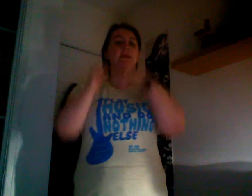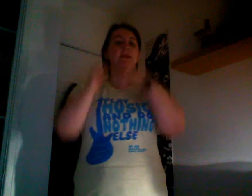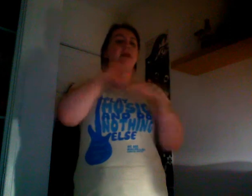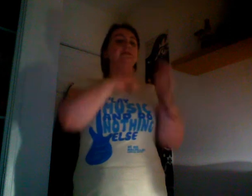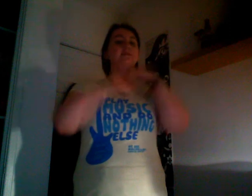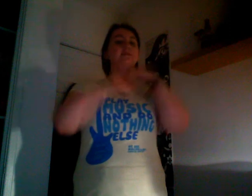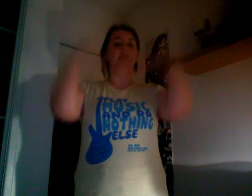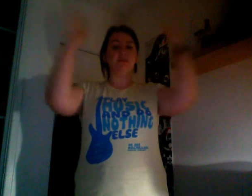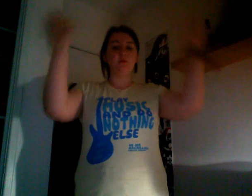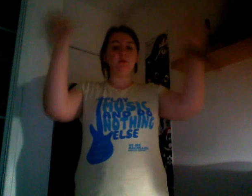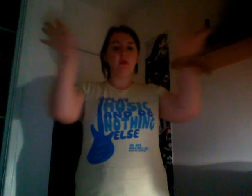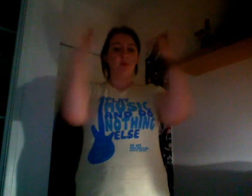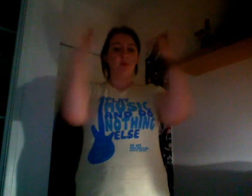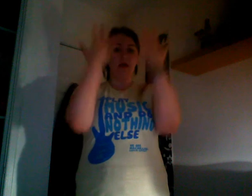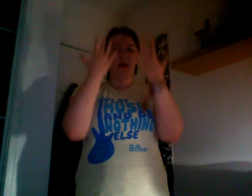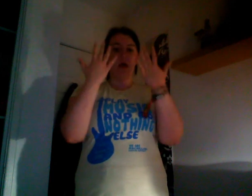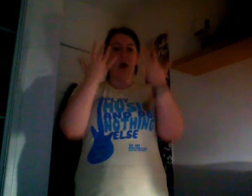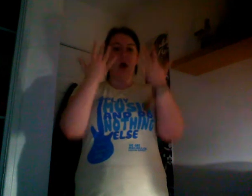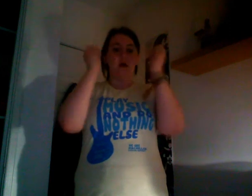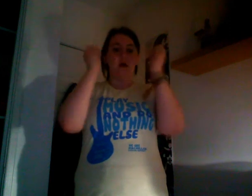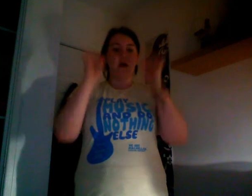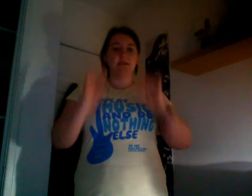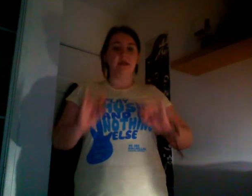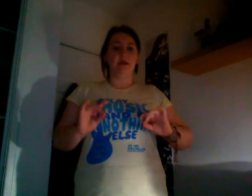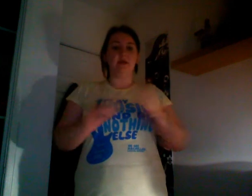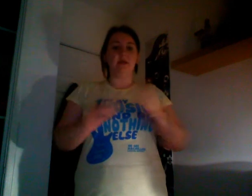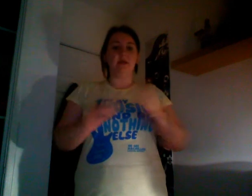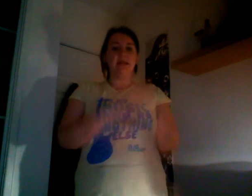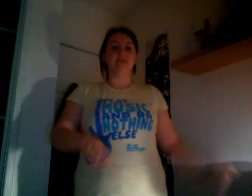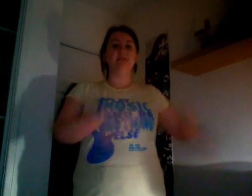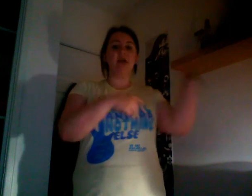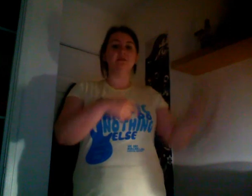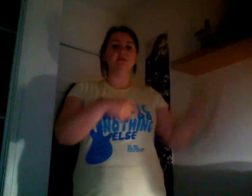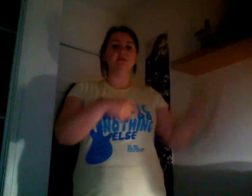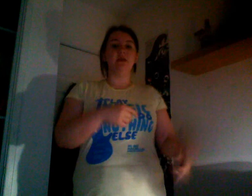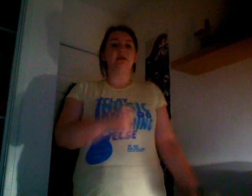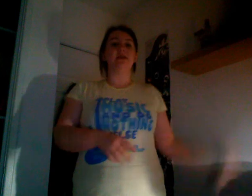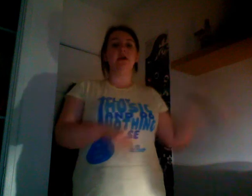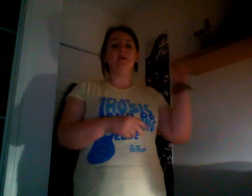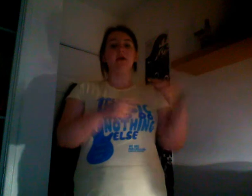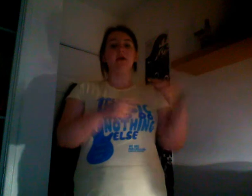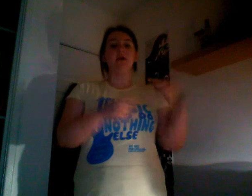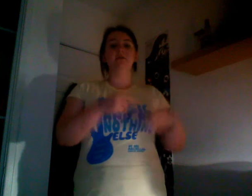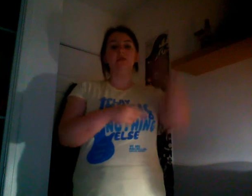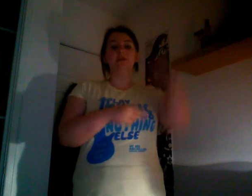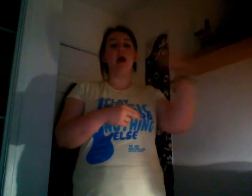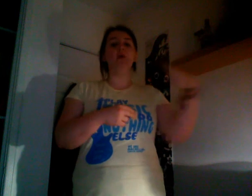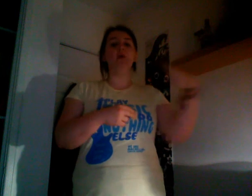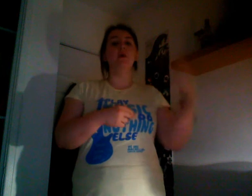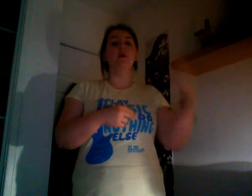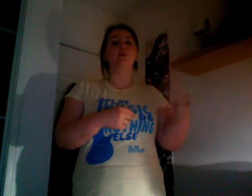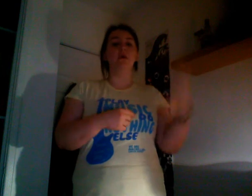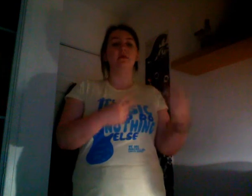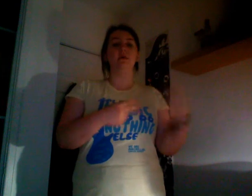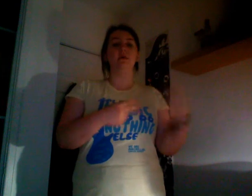lies in this world Because we less desire to stay apart tomorrow We don't want